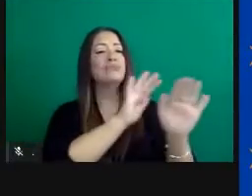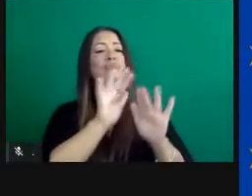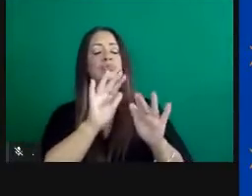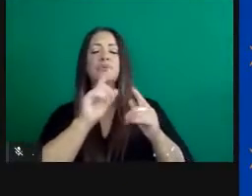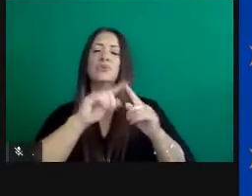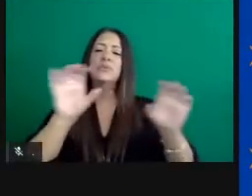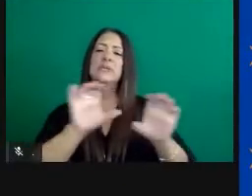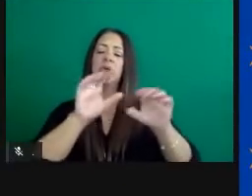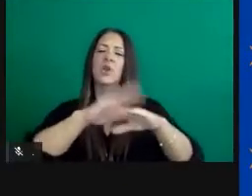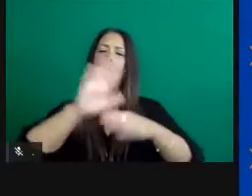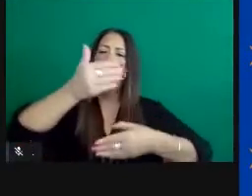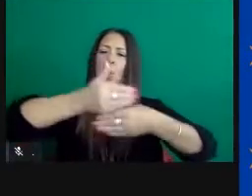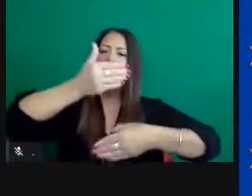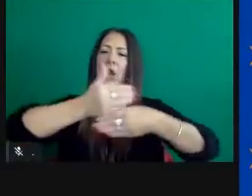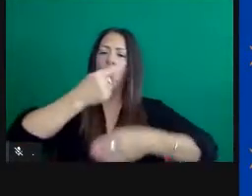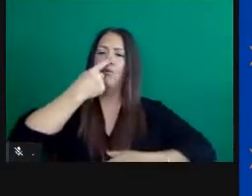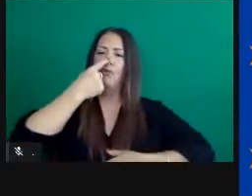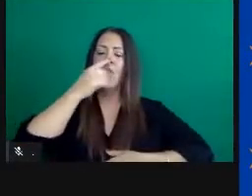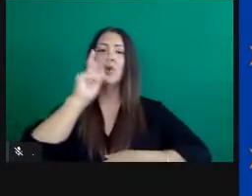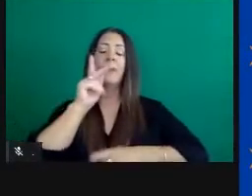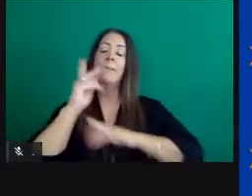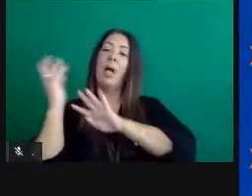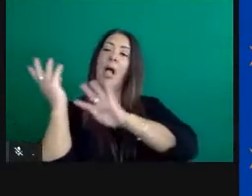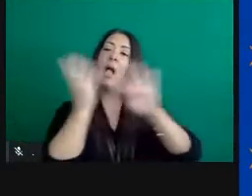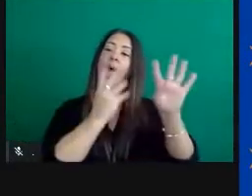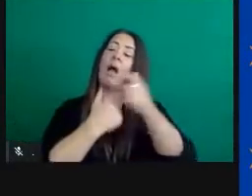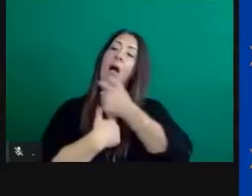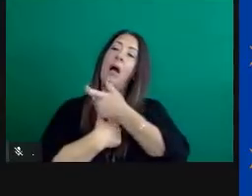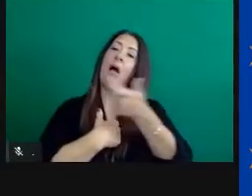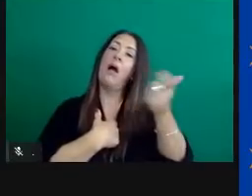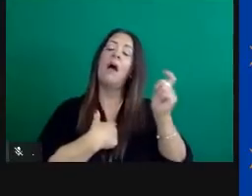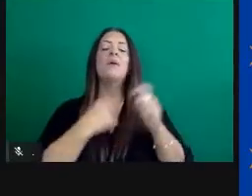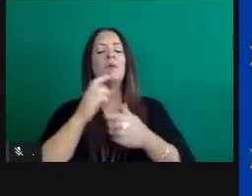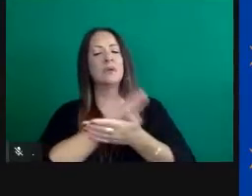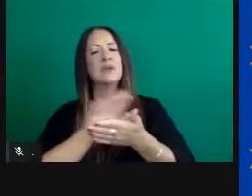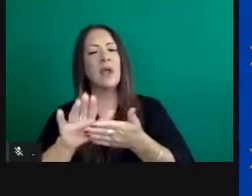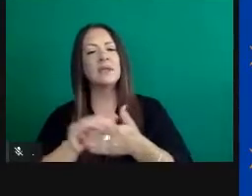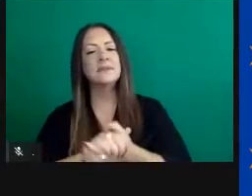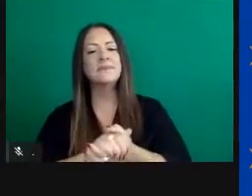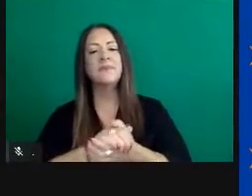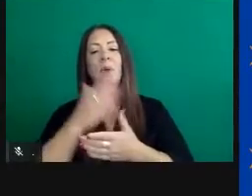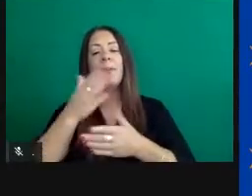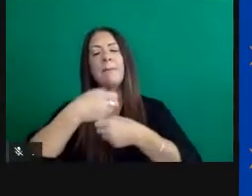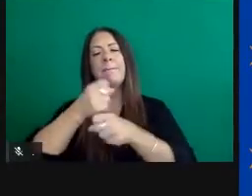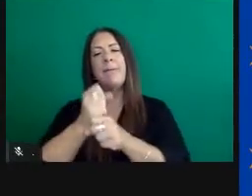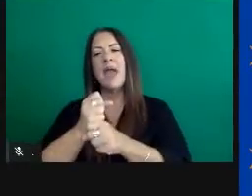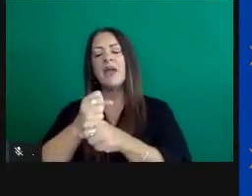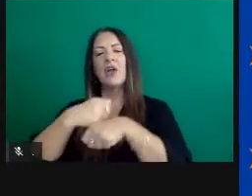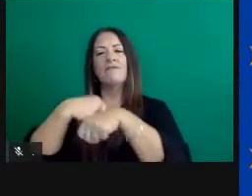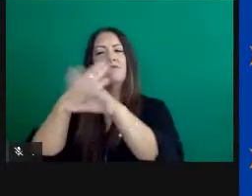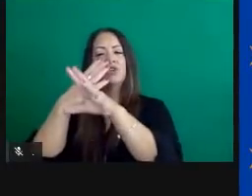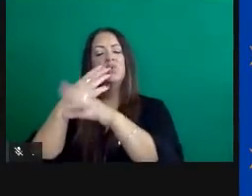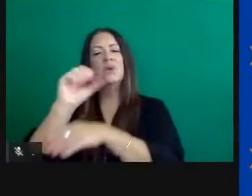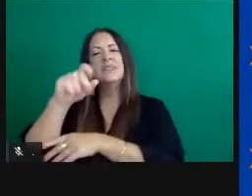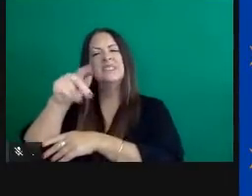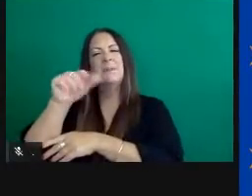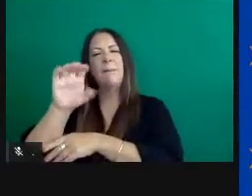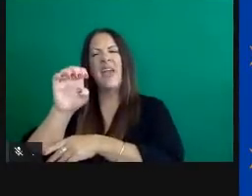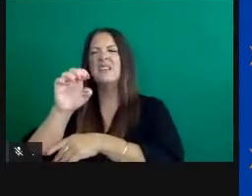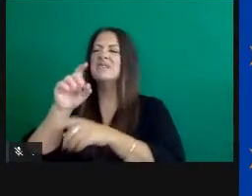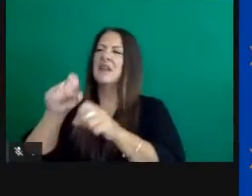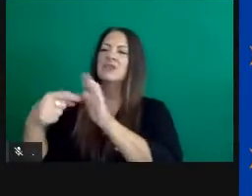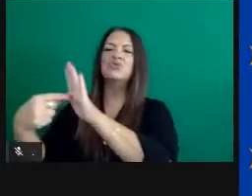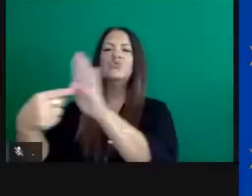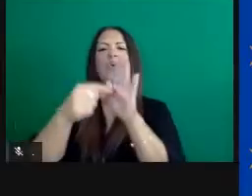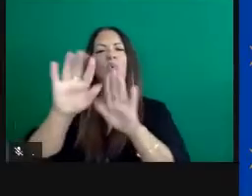distance. Virtual altar, creating a virtual space to honor lost loved ones and sharing those with others.